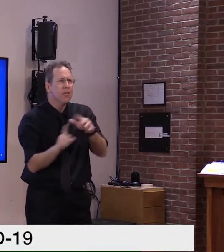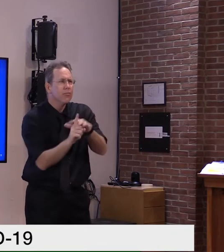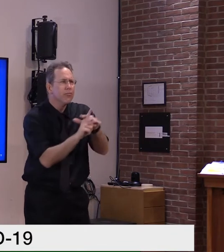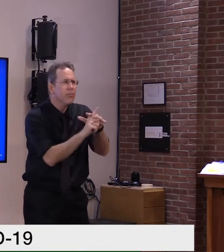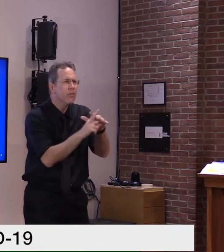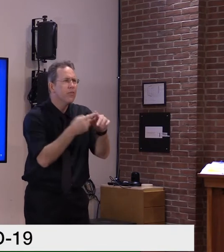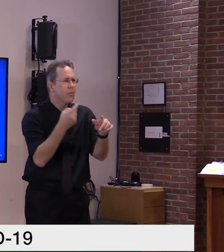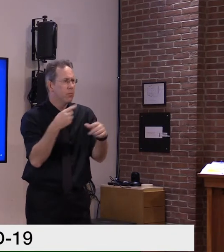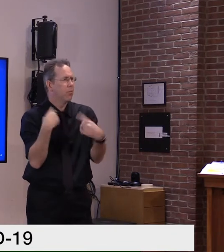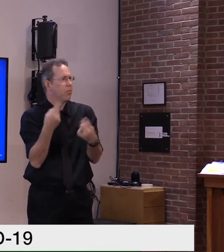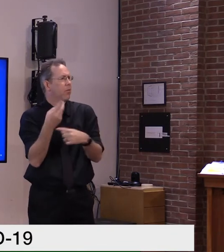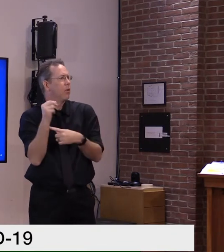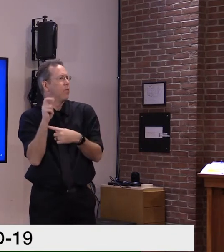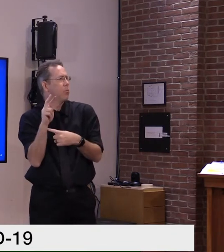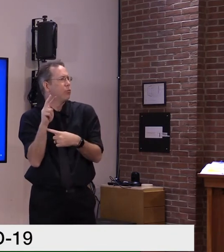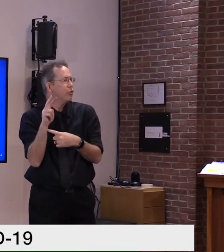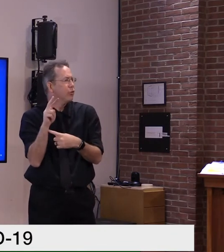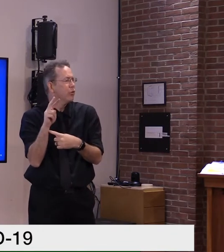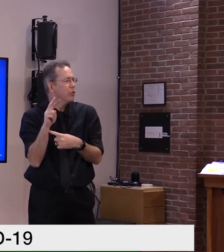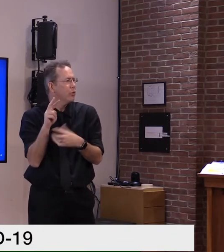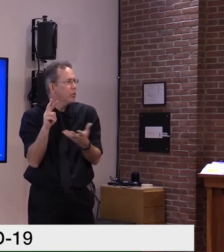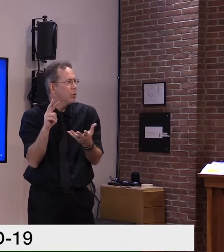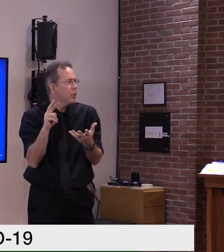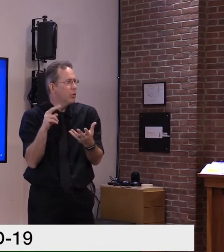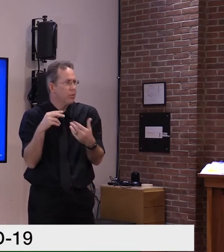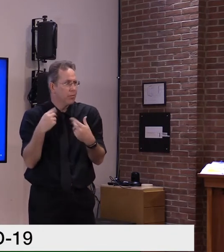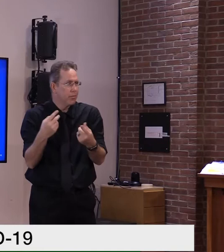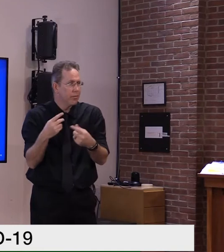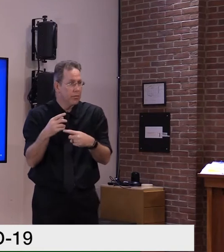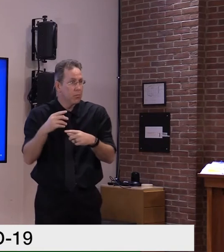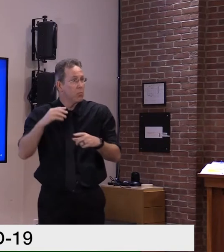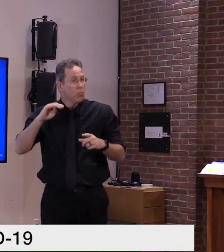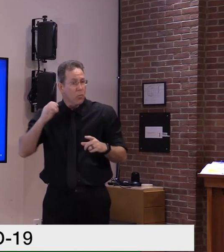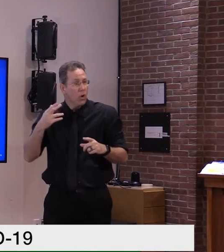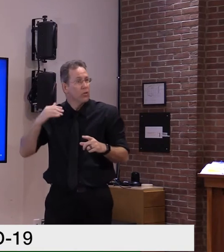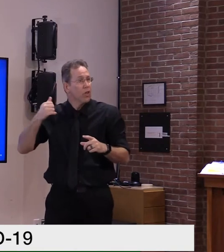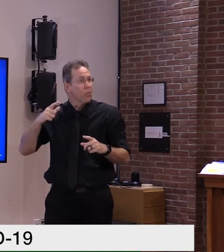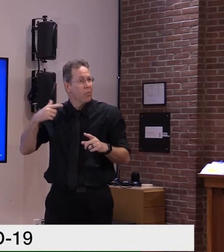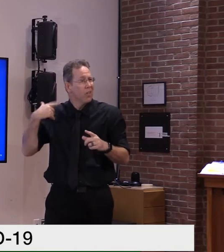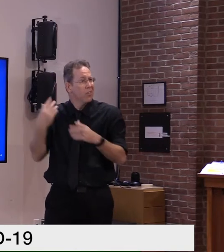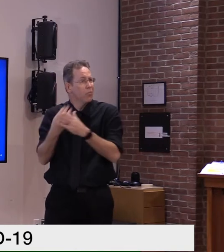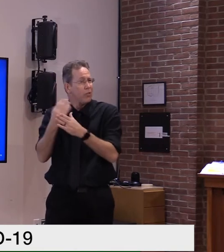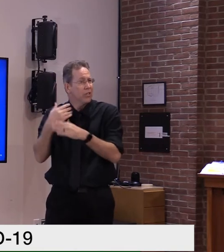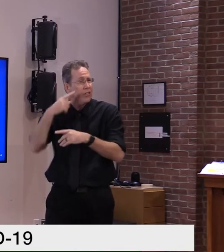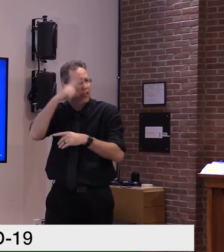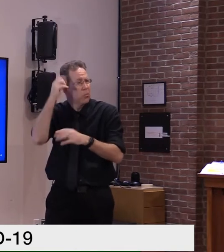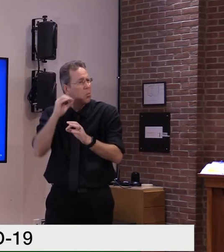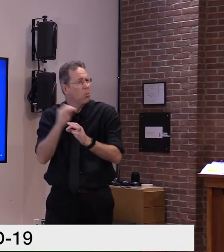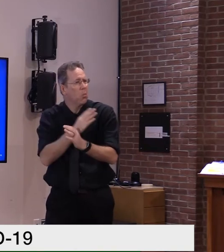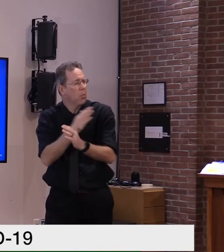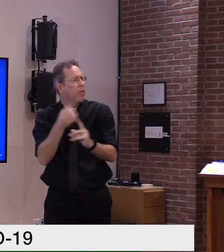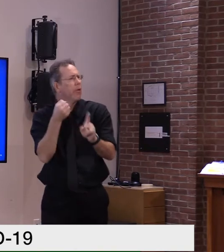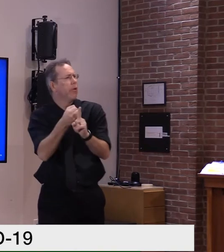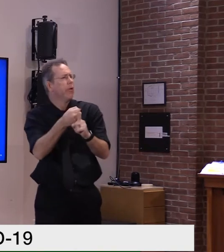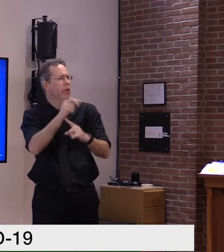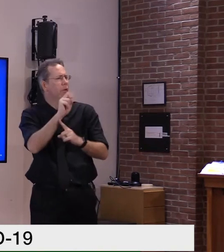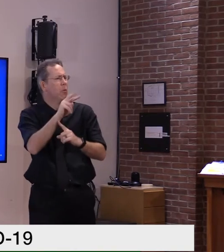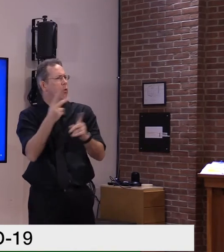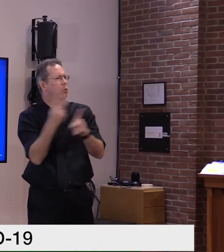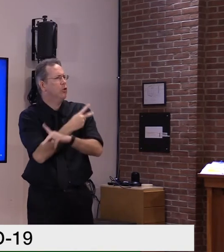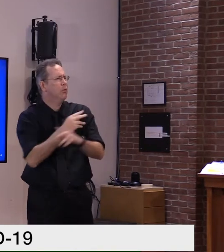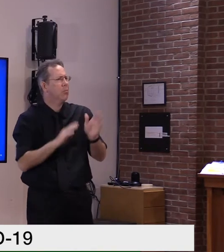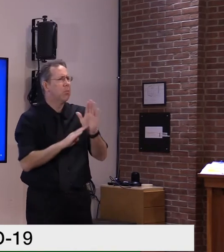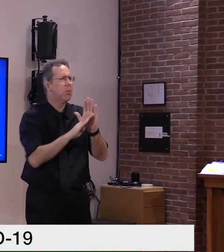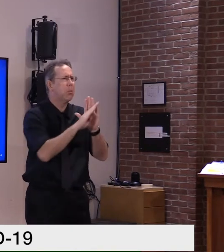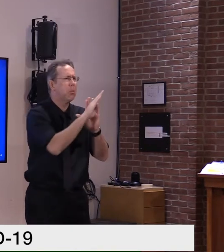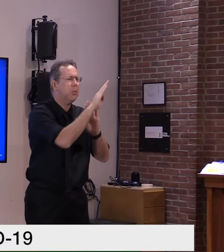combined. This means that we currently have more active cases in our state than pretty much any time previous during the pandemic.